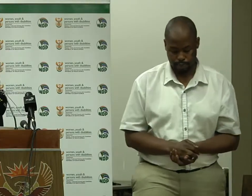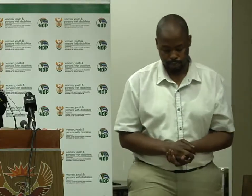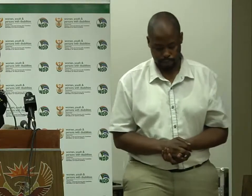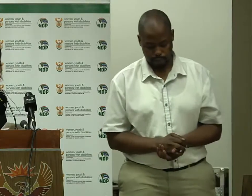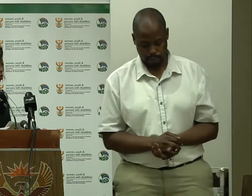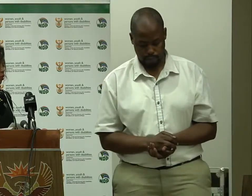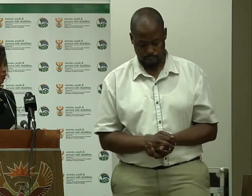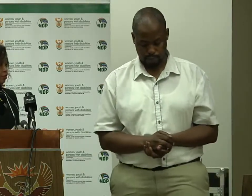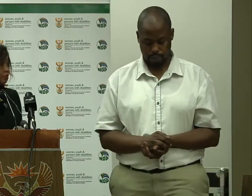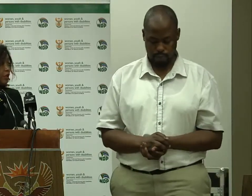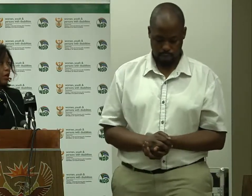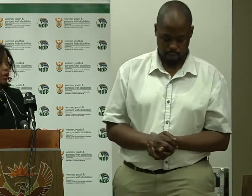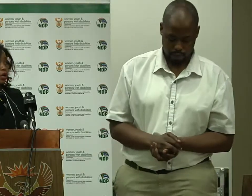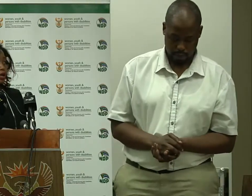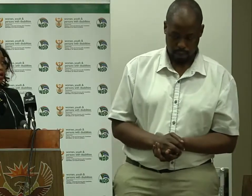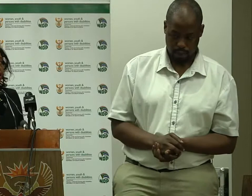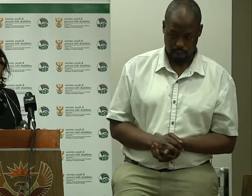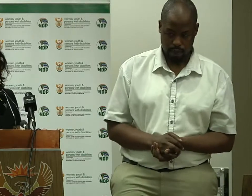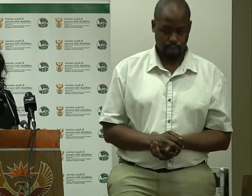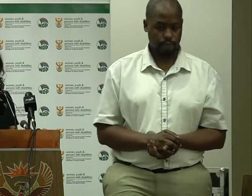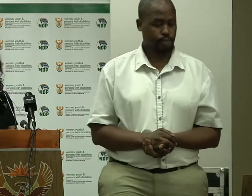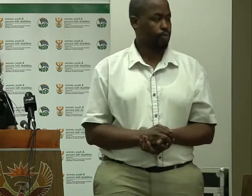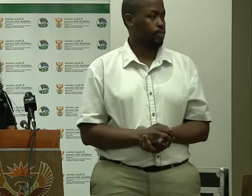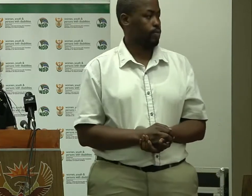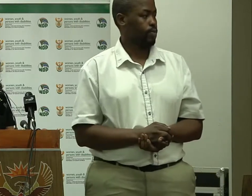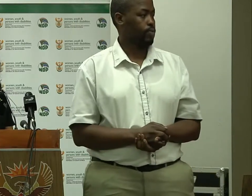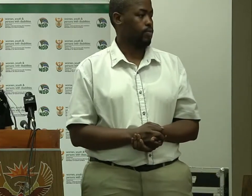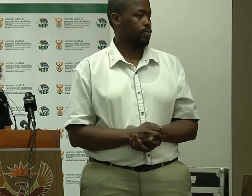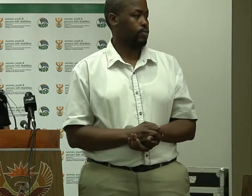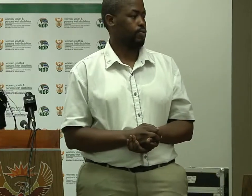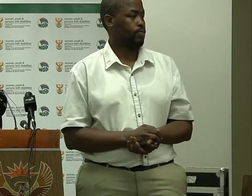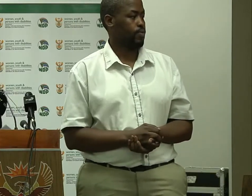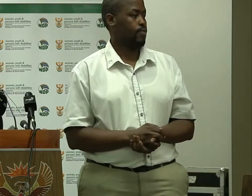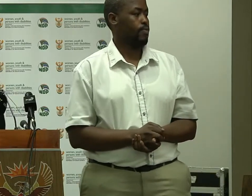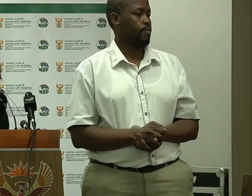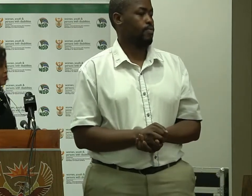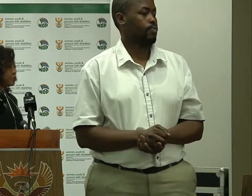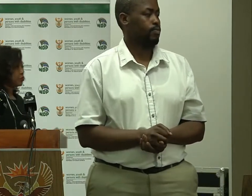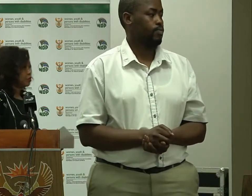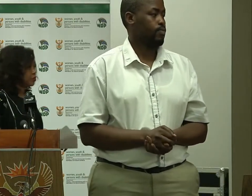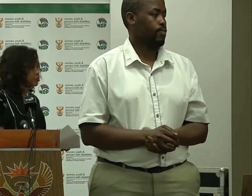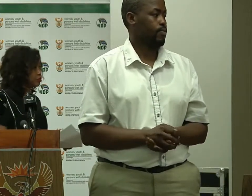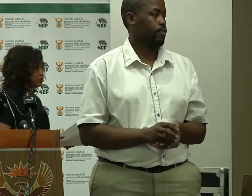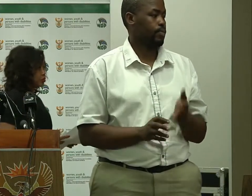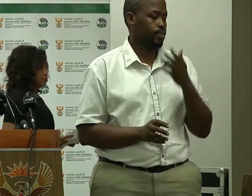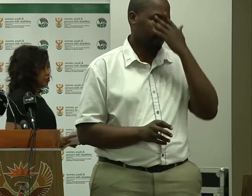Yes, Mr. Palema will add. Mr. Palema is coming to add on.